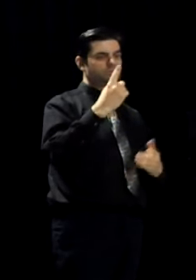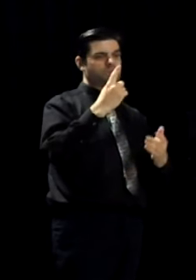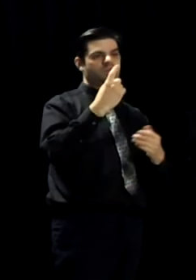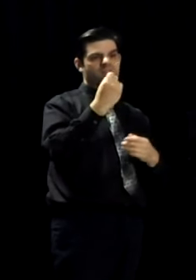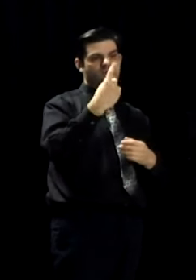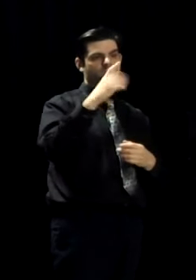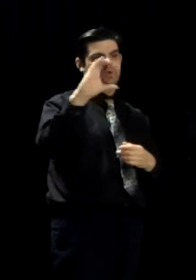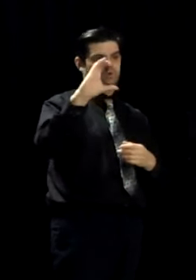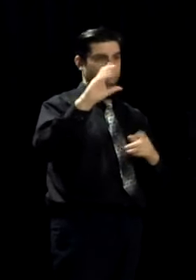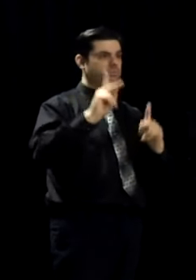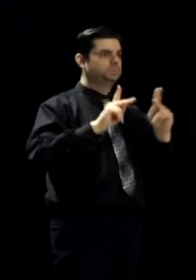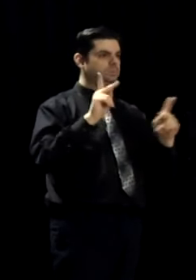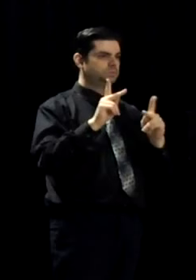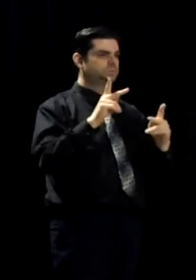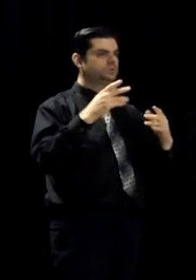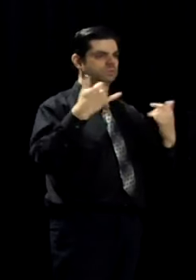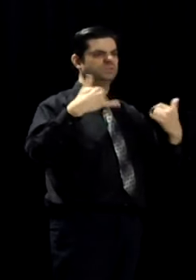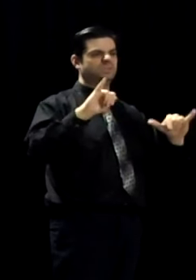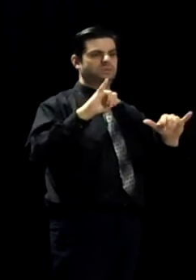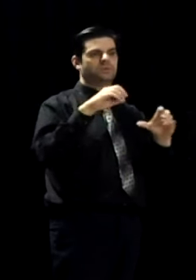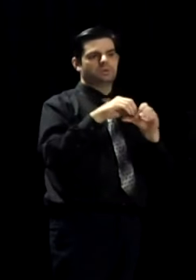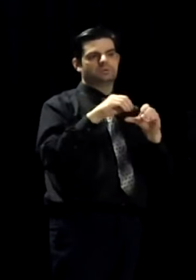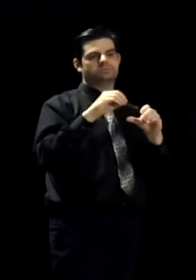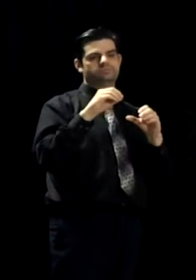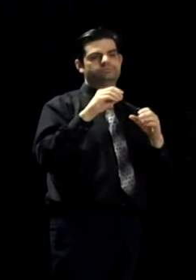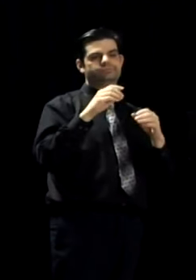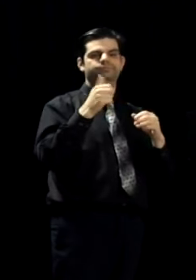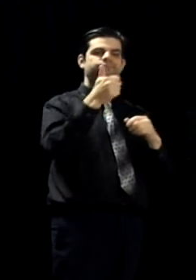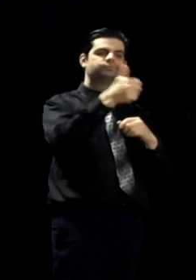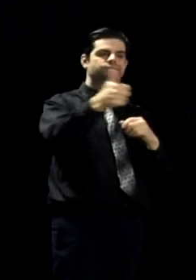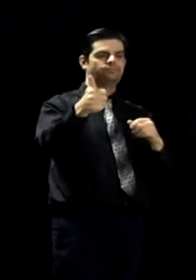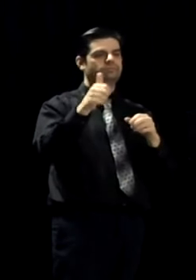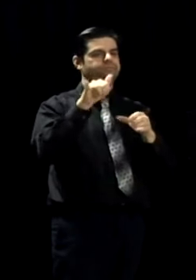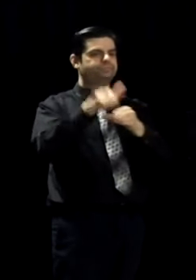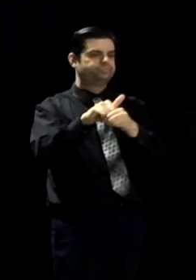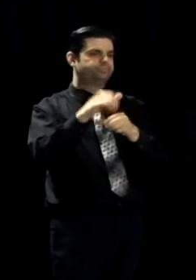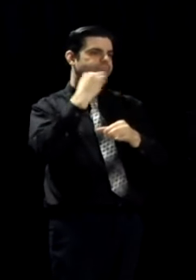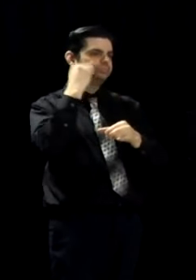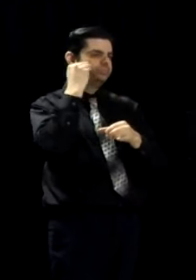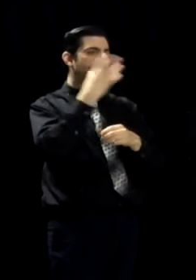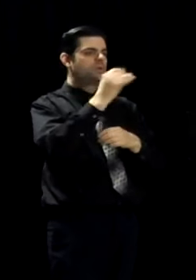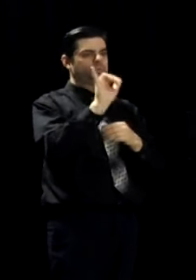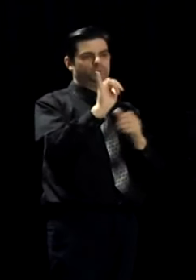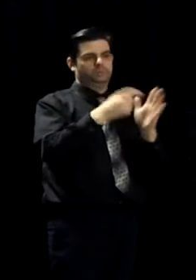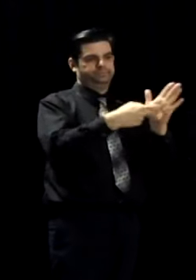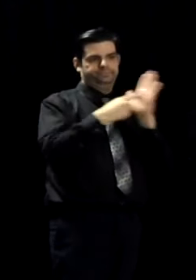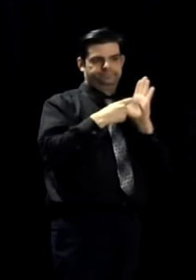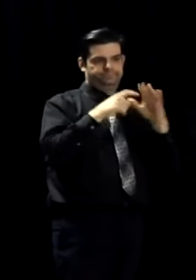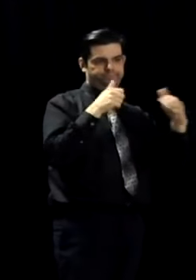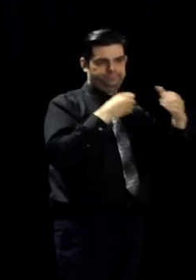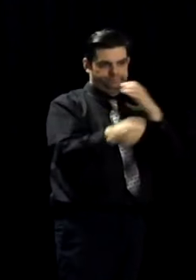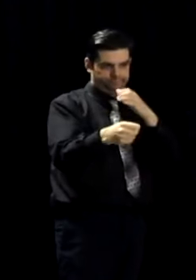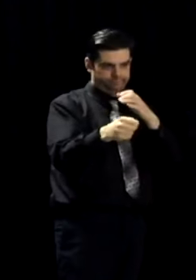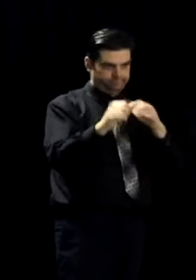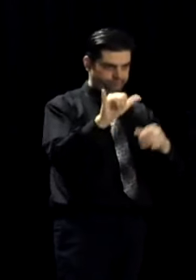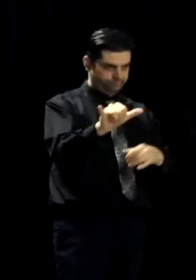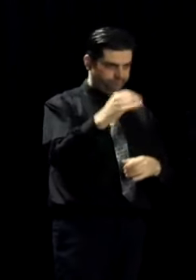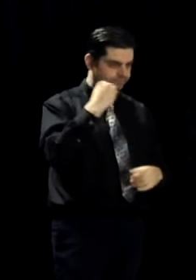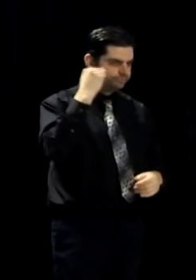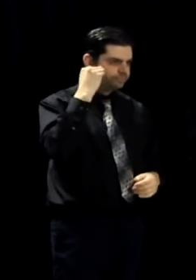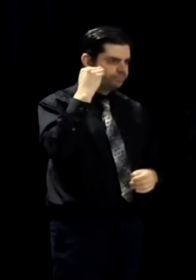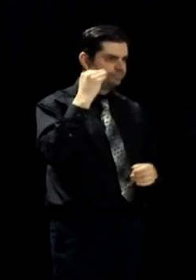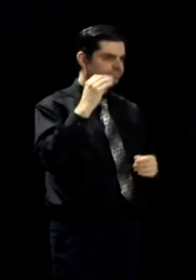of higher caseloads. Many of those were already in quarantine, but certainly 21 and 22 community spreads more than